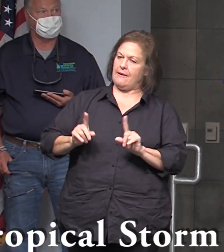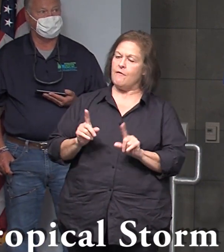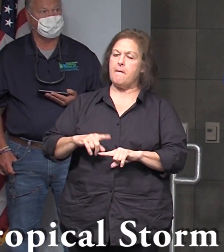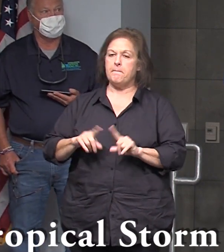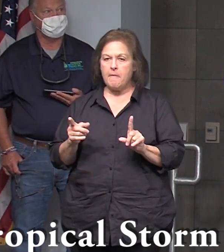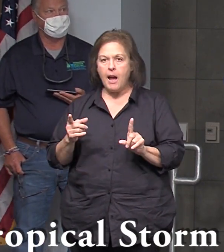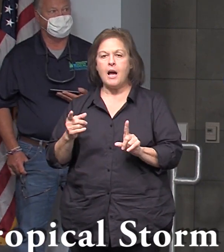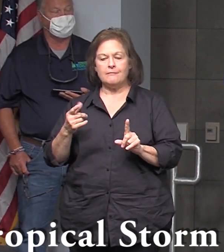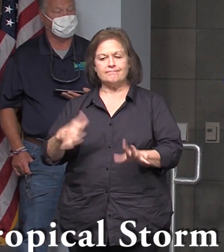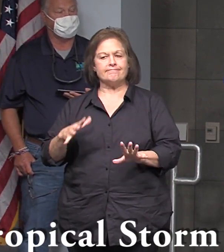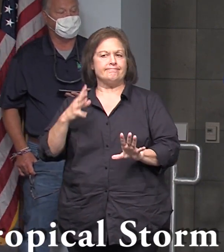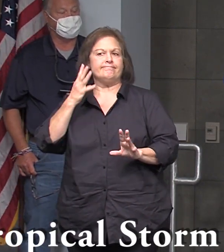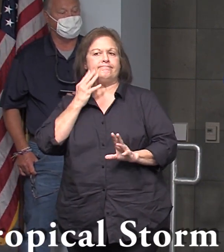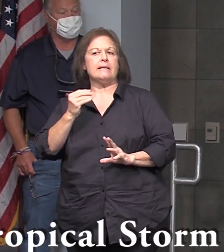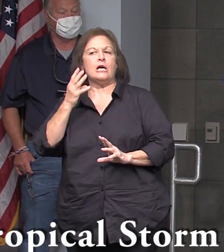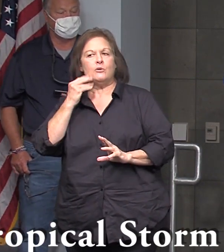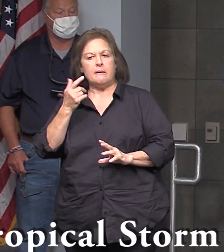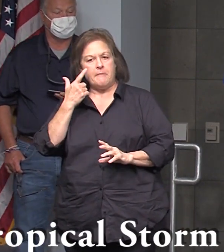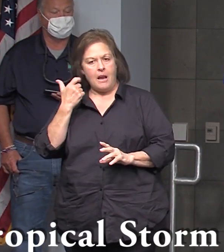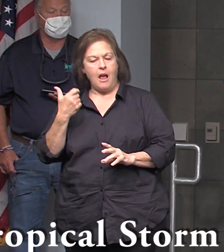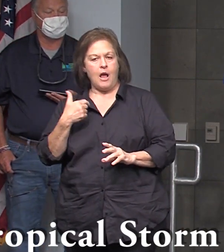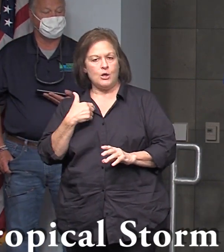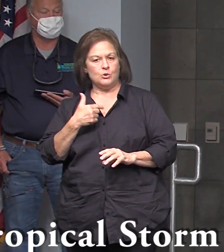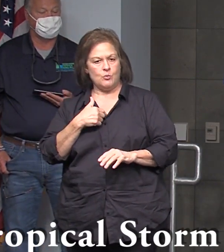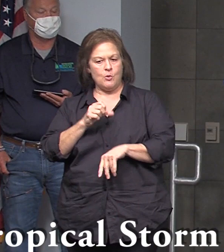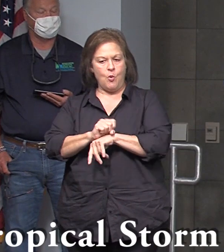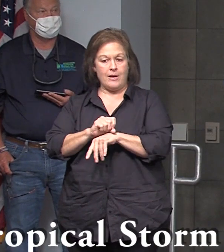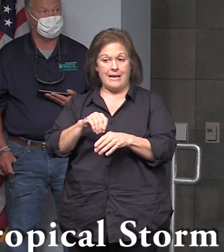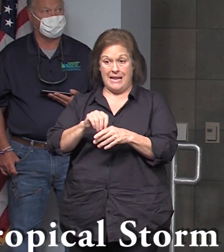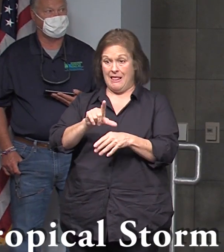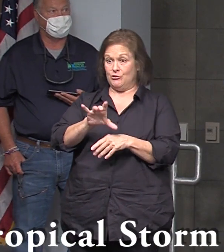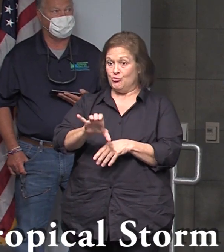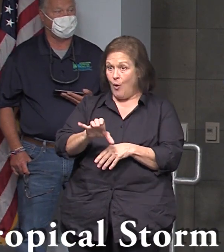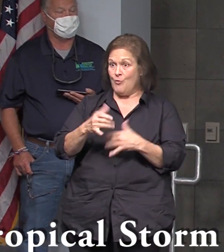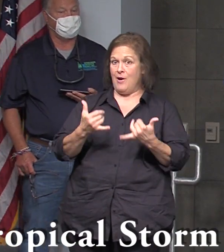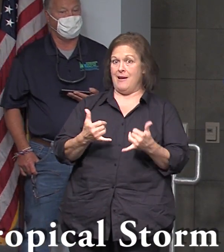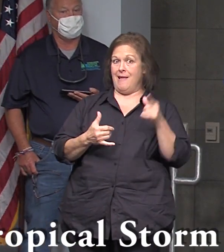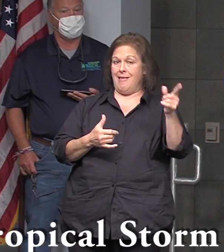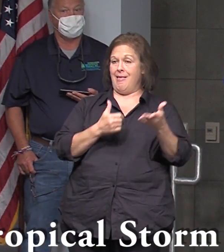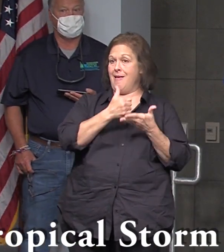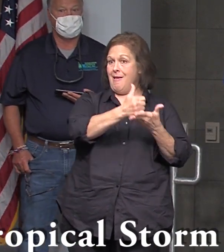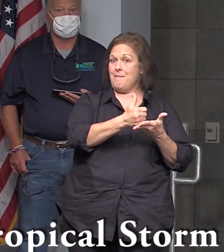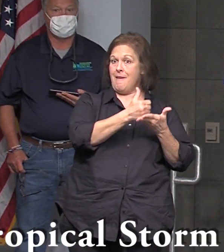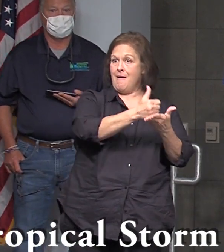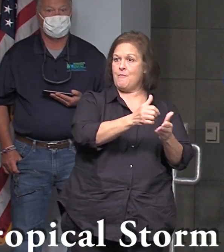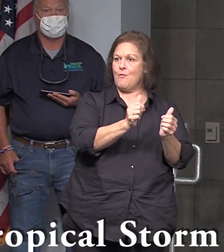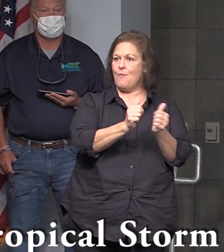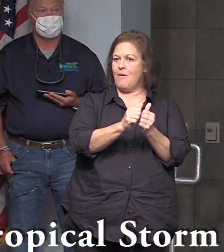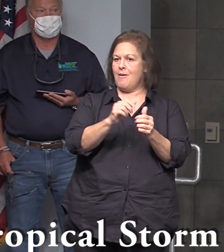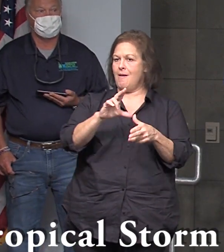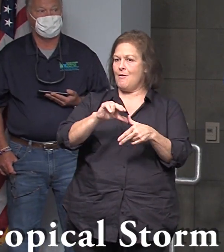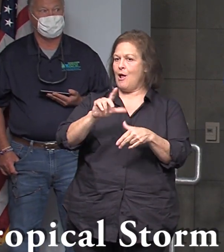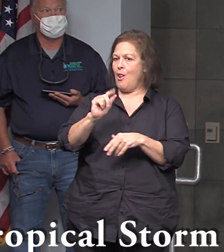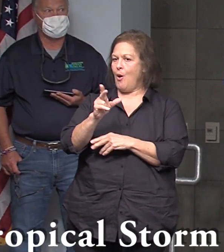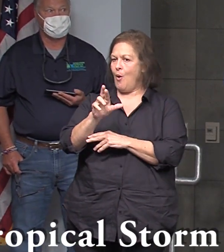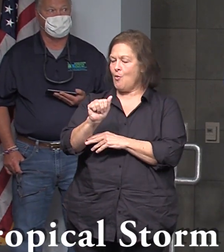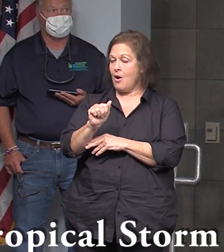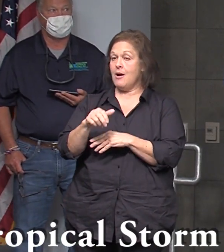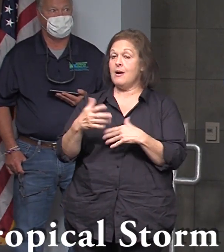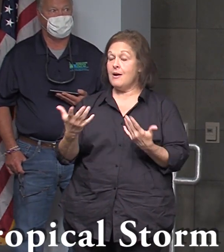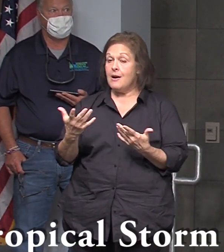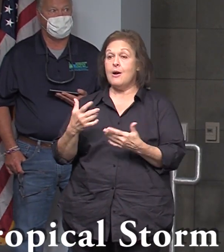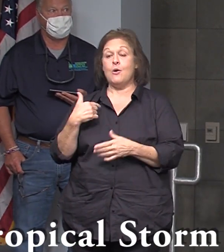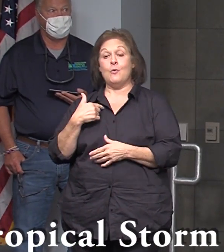reassure you we've been there before, because we are actively working in Lake Charles right now responding to Laura. The silver lining there is